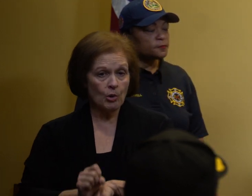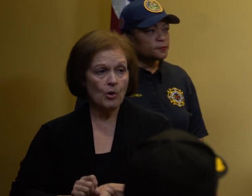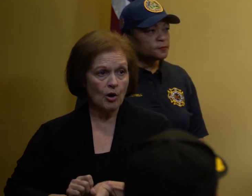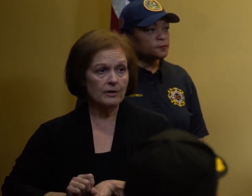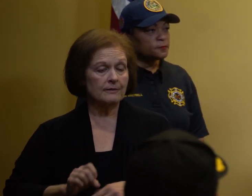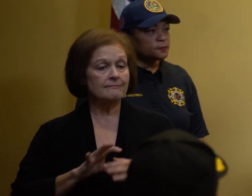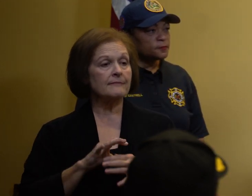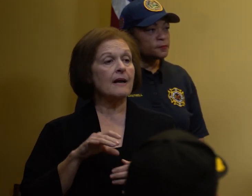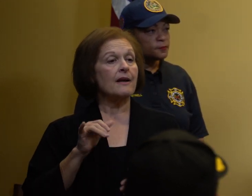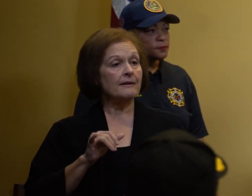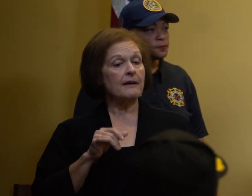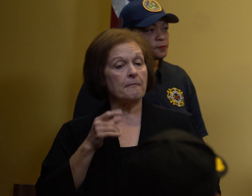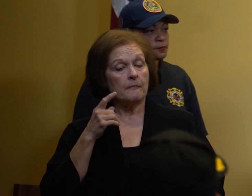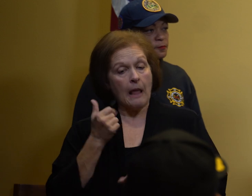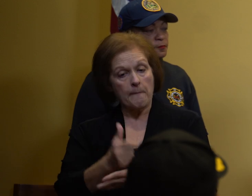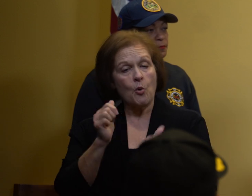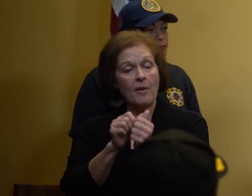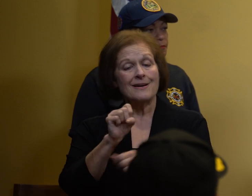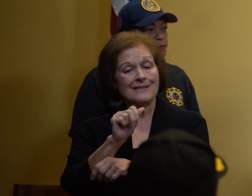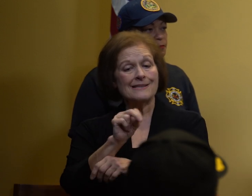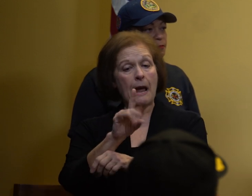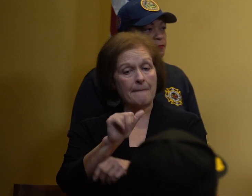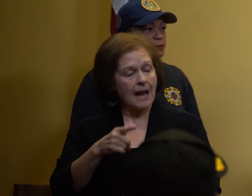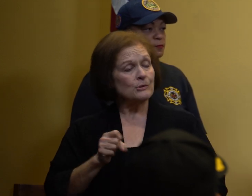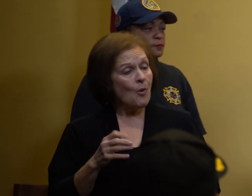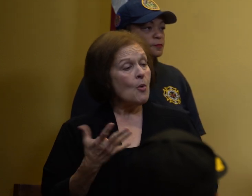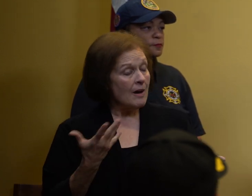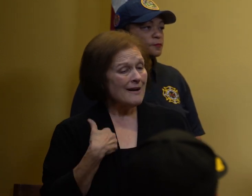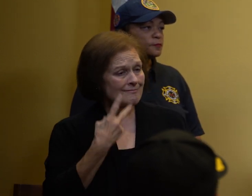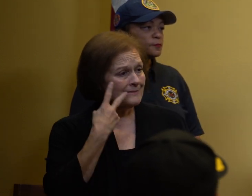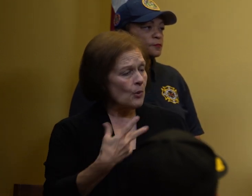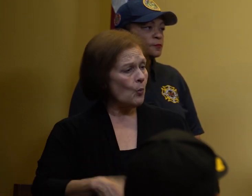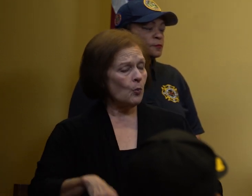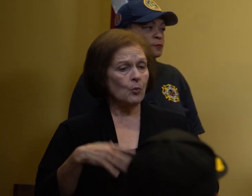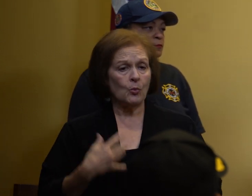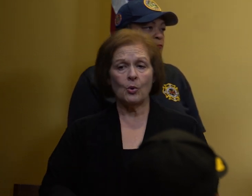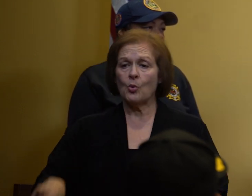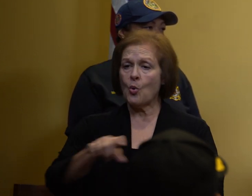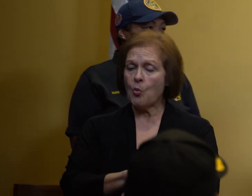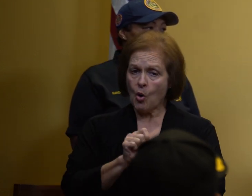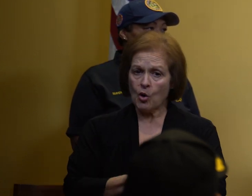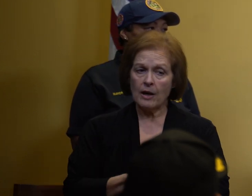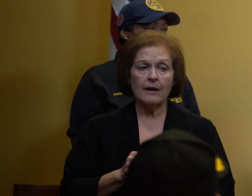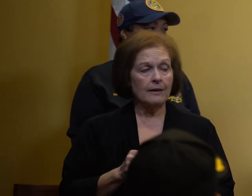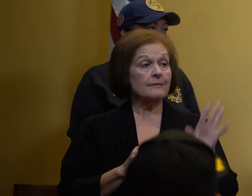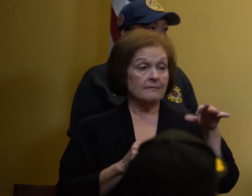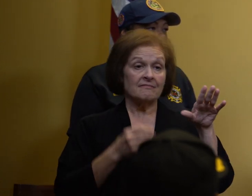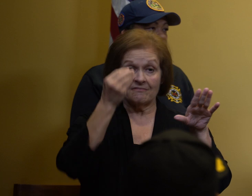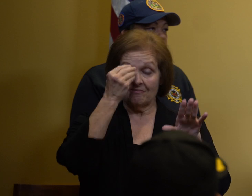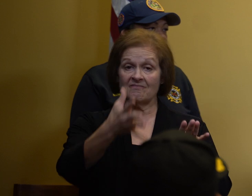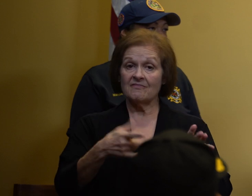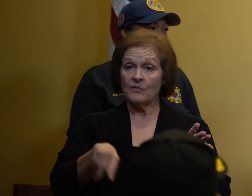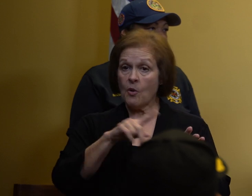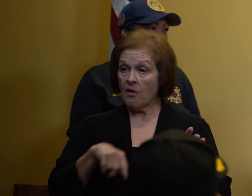terms of the sandbag distribution. But I've seen so much going on throughout the district. I want those who are watching to feel confident that there are a